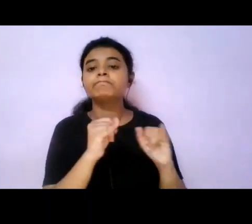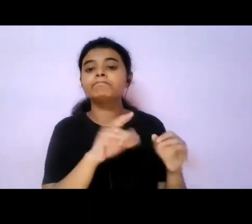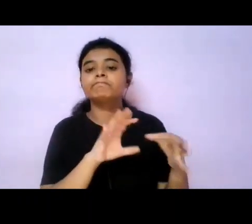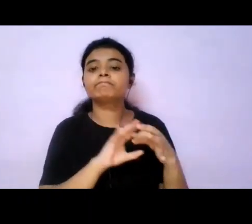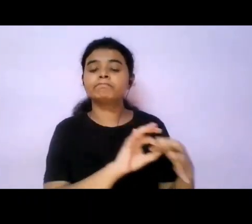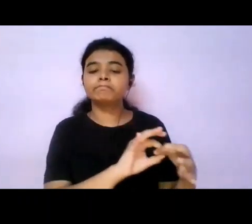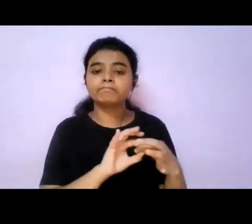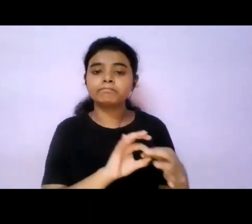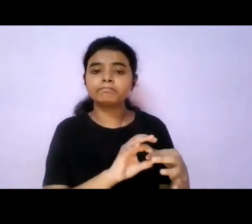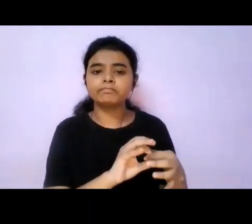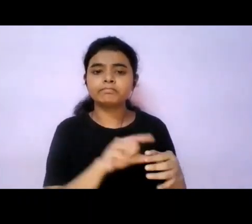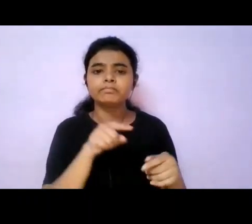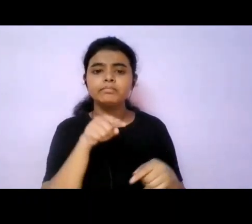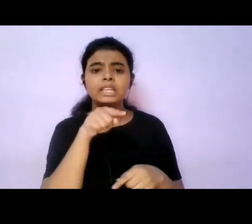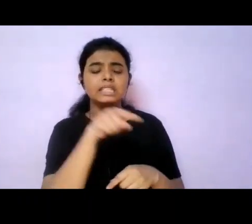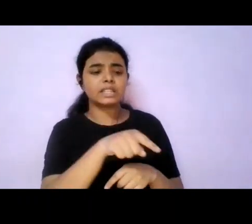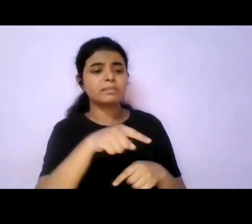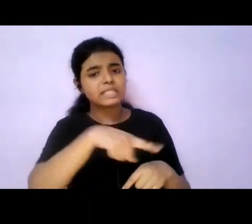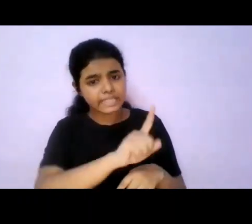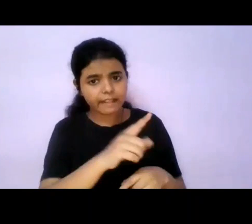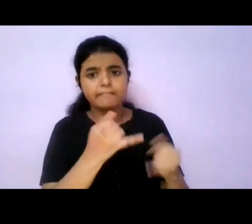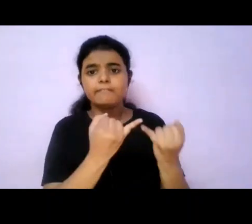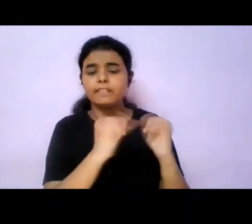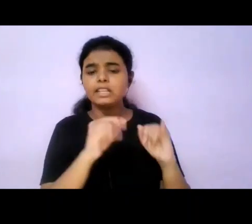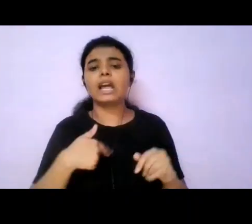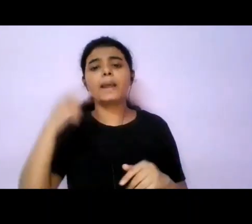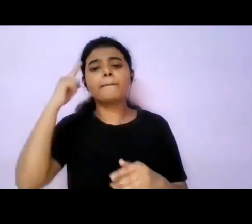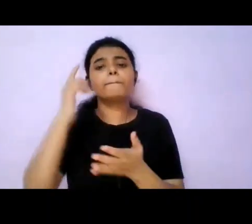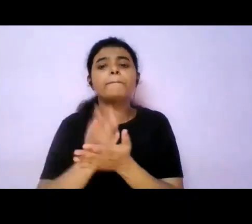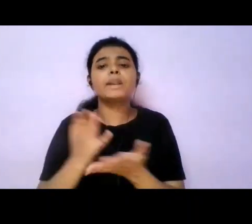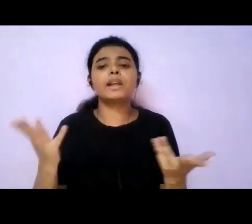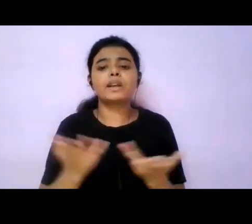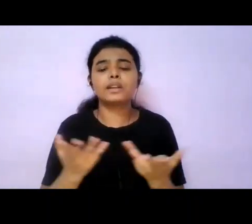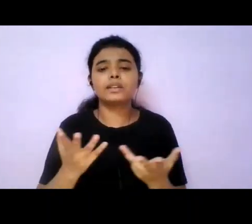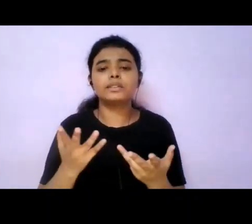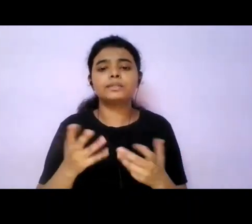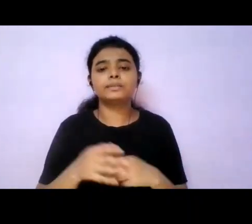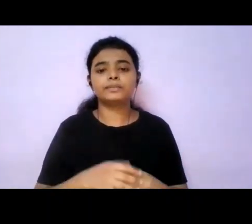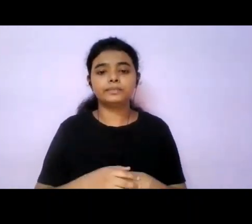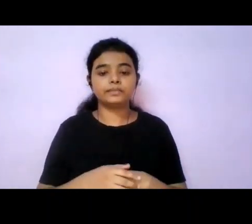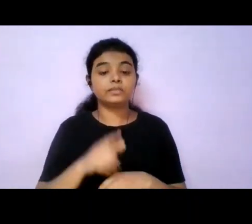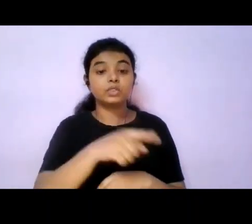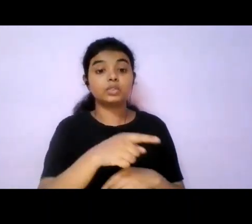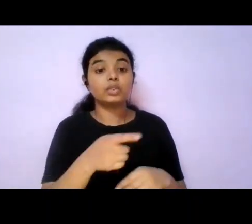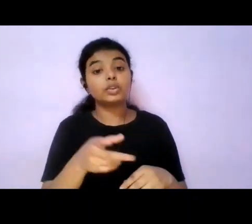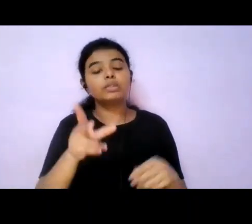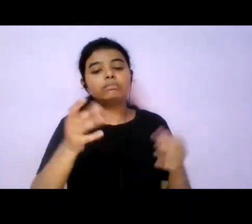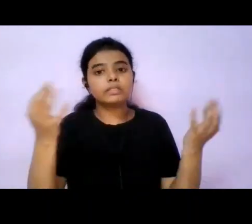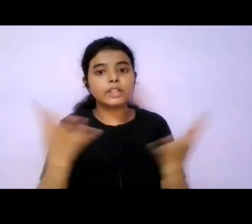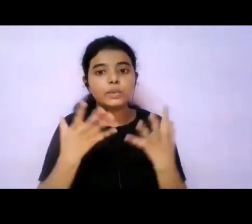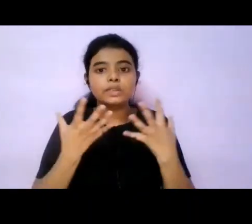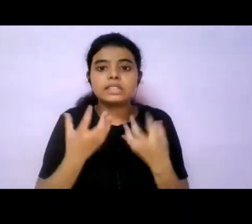And to pursue interdependence, I believe, unveils new kinds of desire.